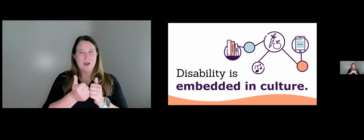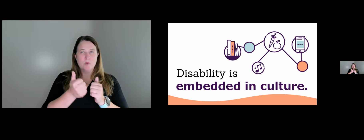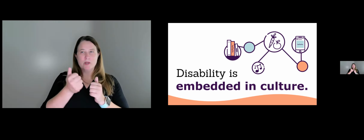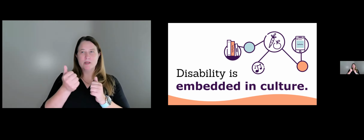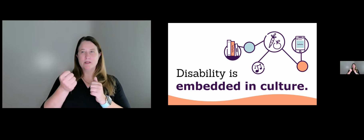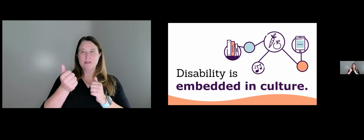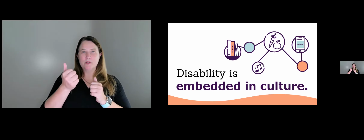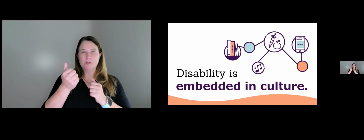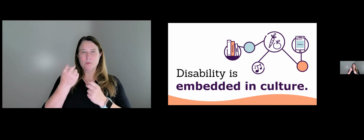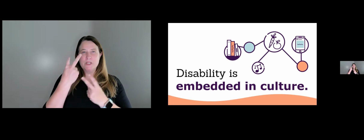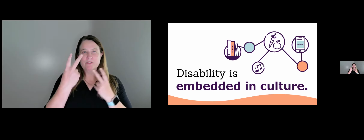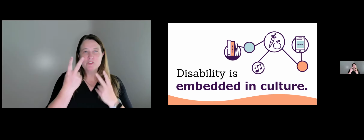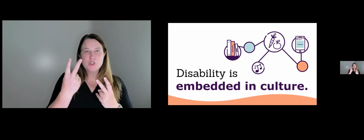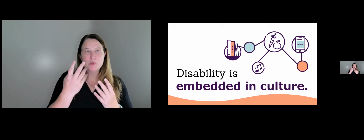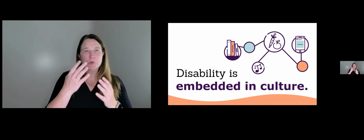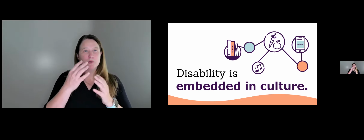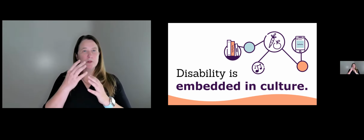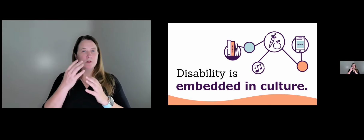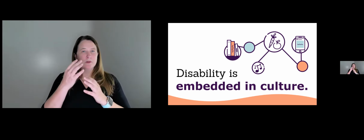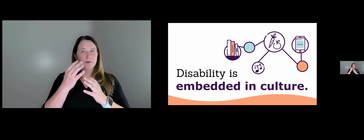So they're gonna express what we feel